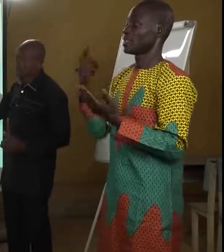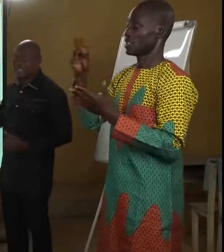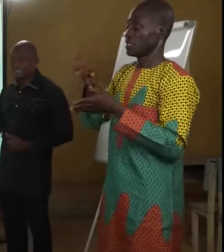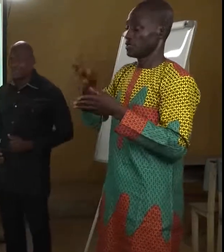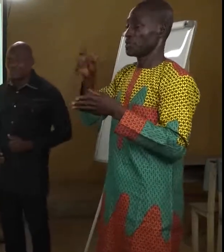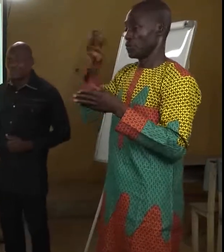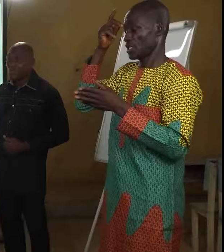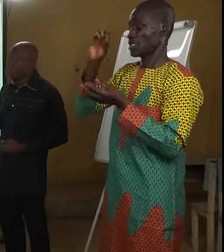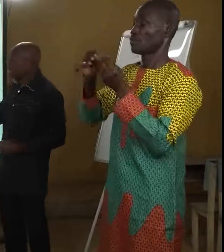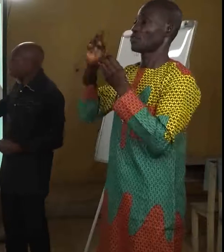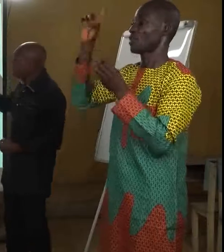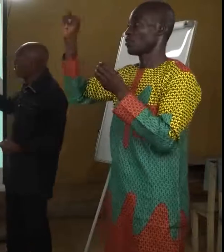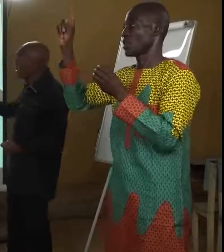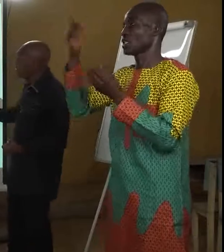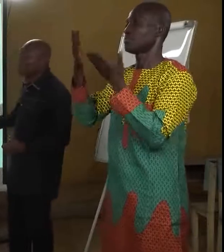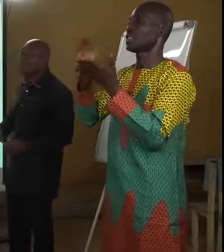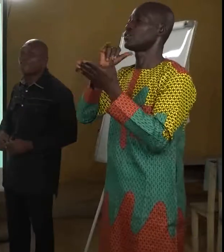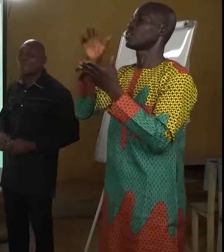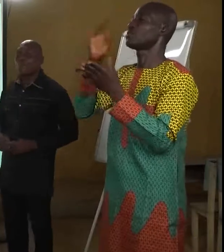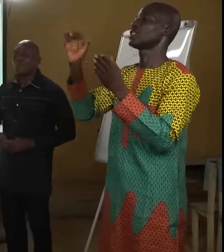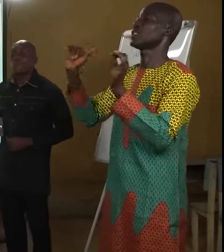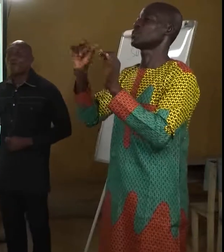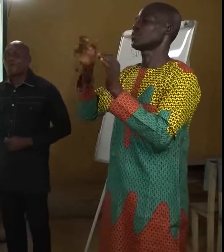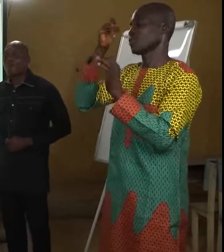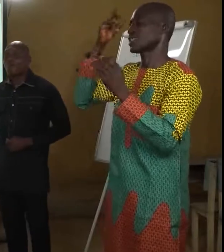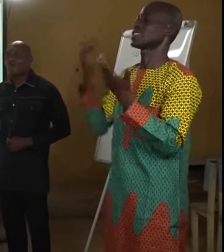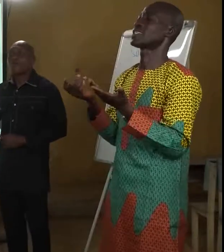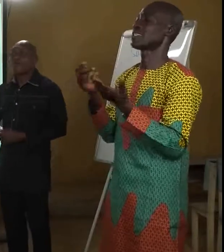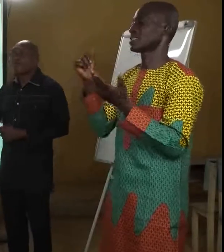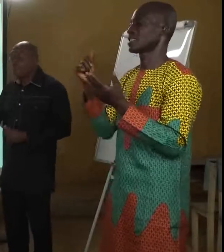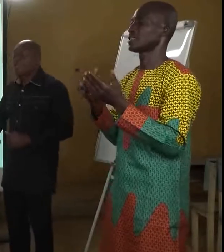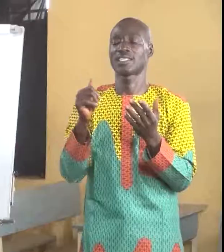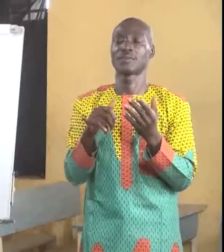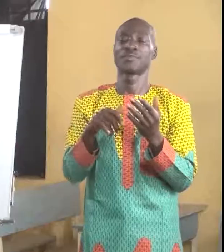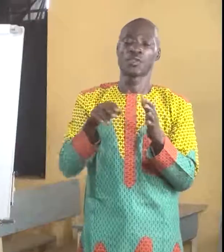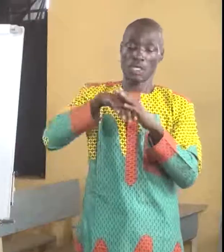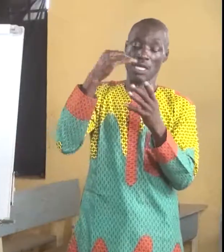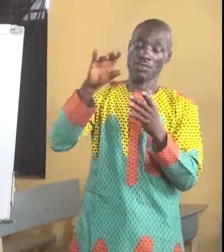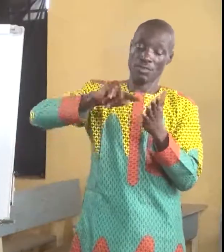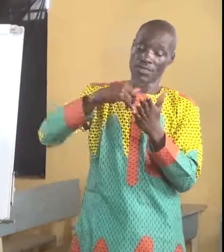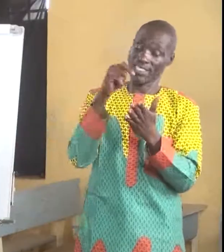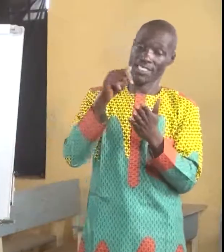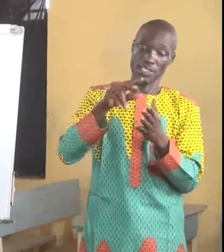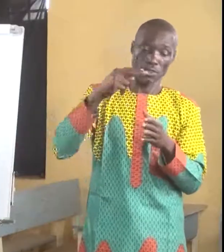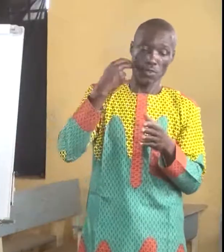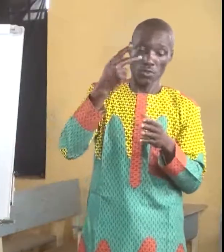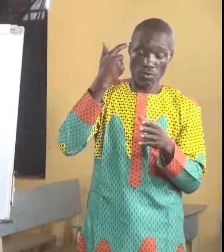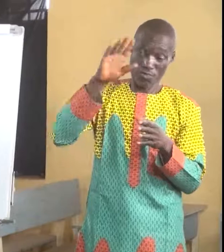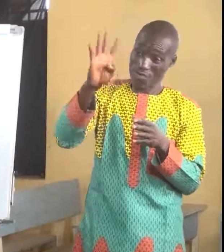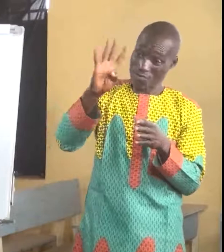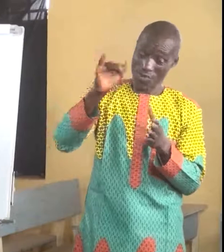may not be the way you understand number 2. So out of these 10, look for four that you know very well and explain